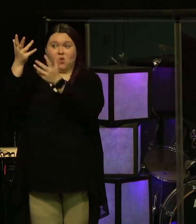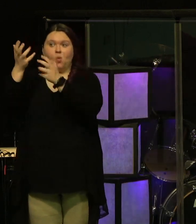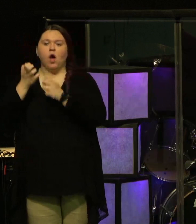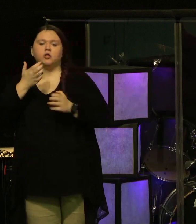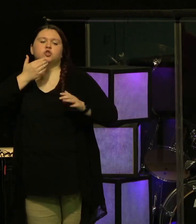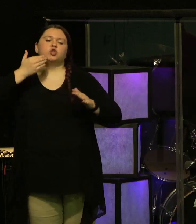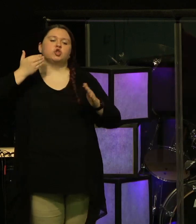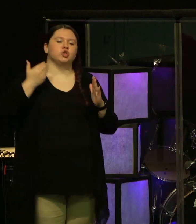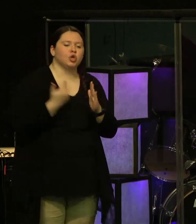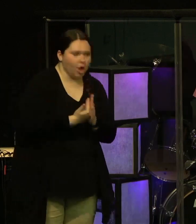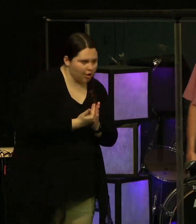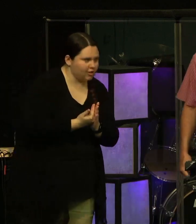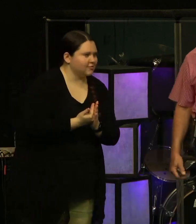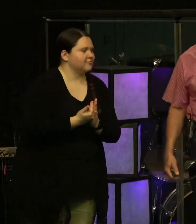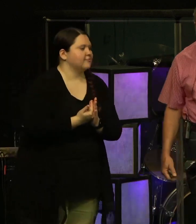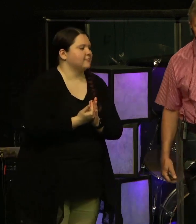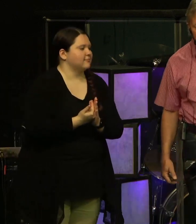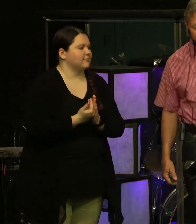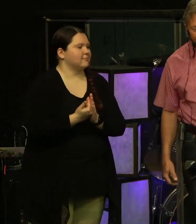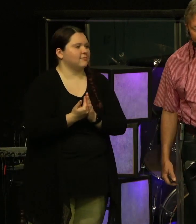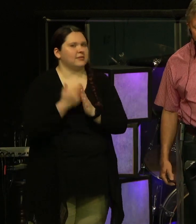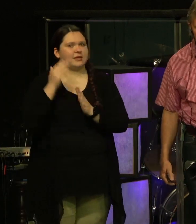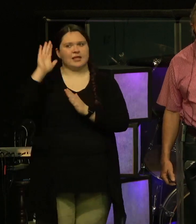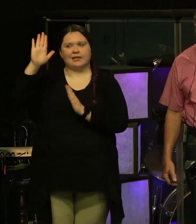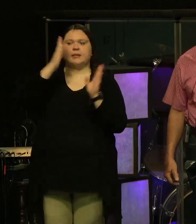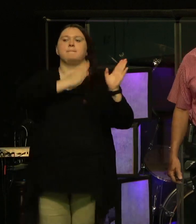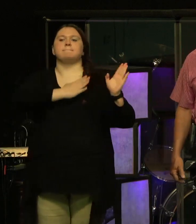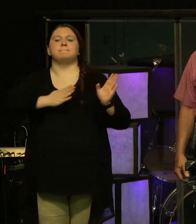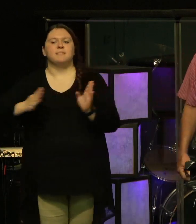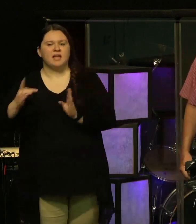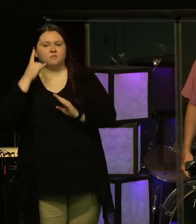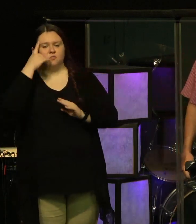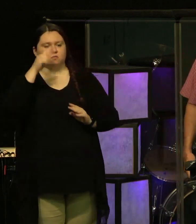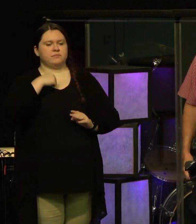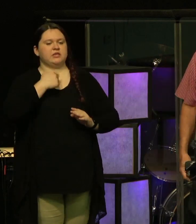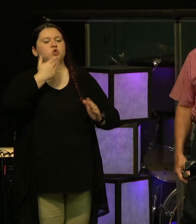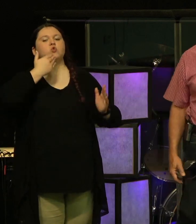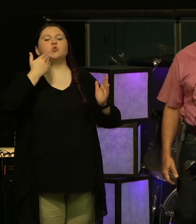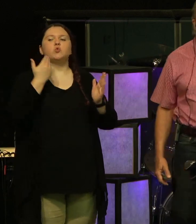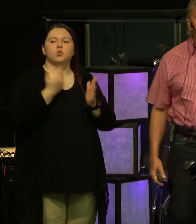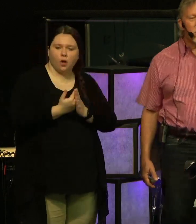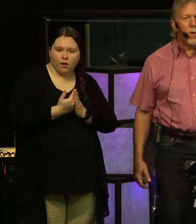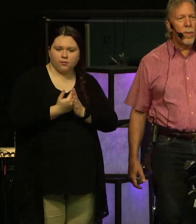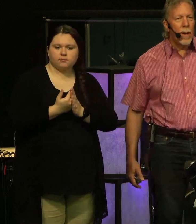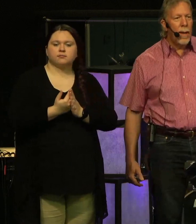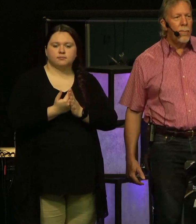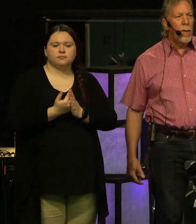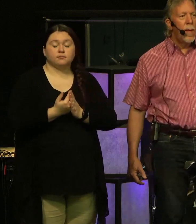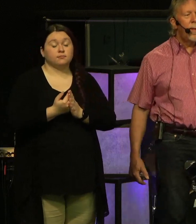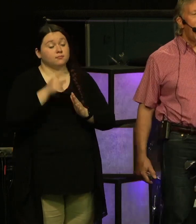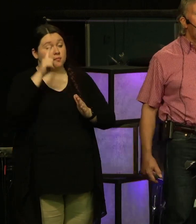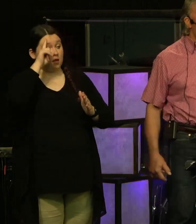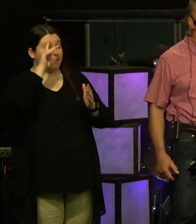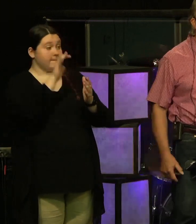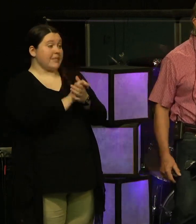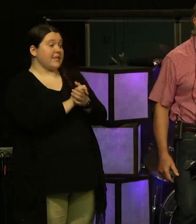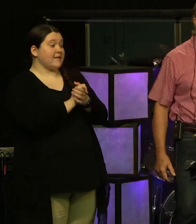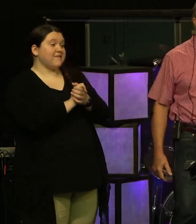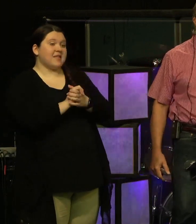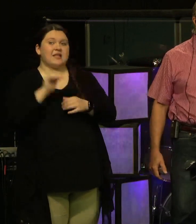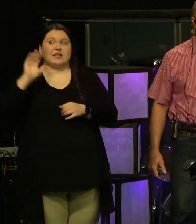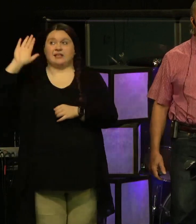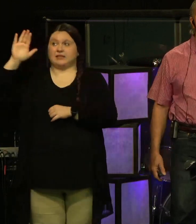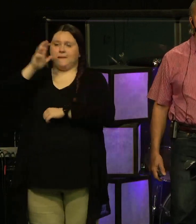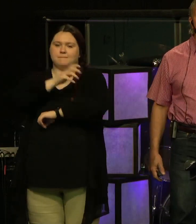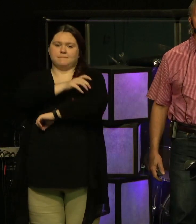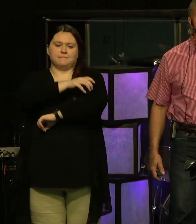His purposes for me are good. His plans for me are good. And I also believe that his power